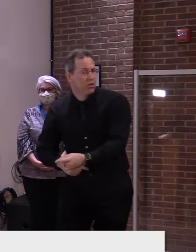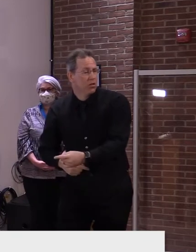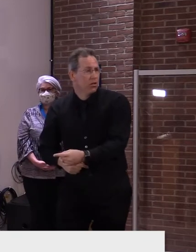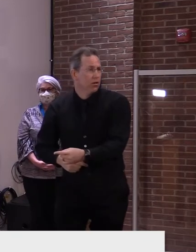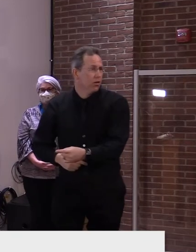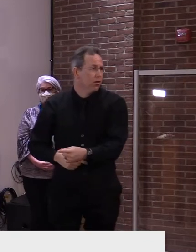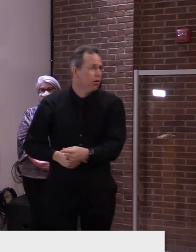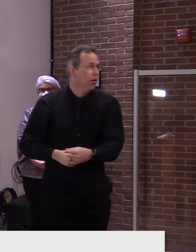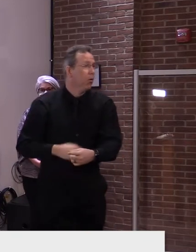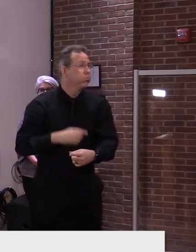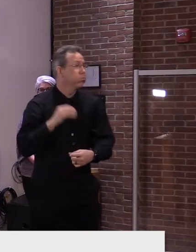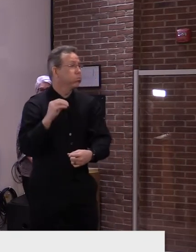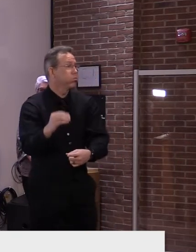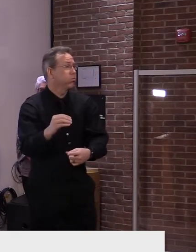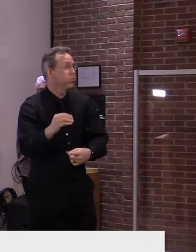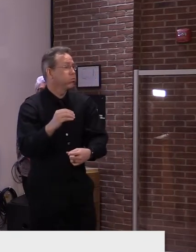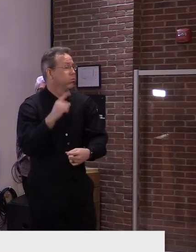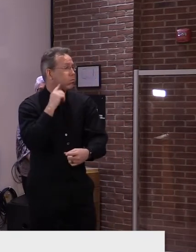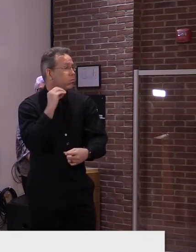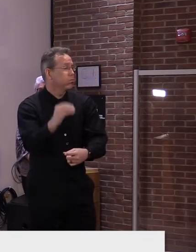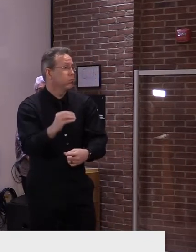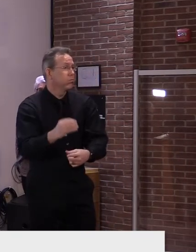Okay, great. Thank you very much.